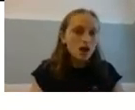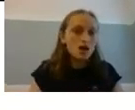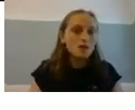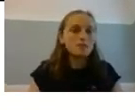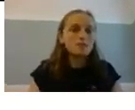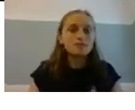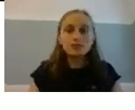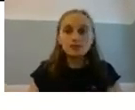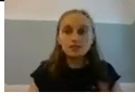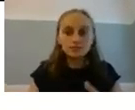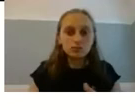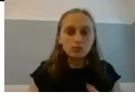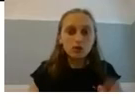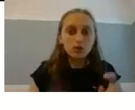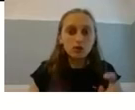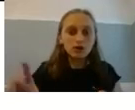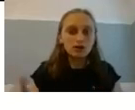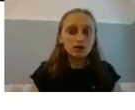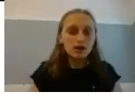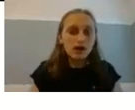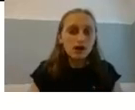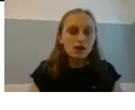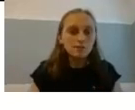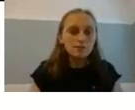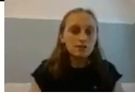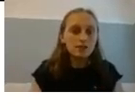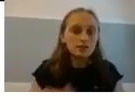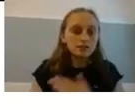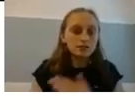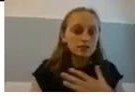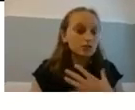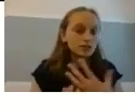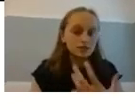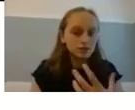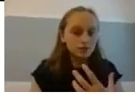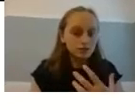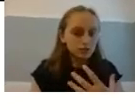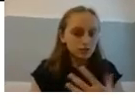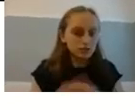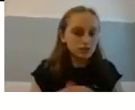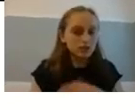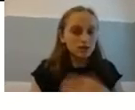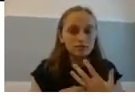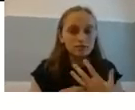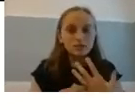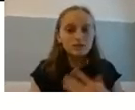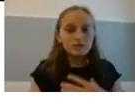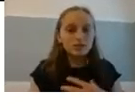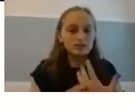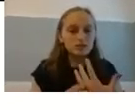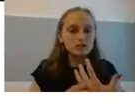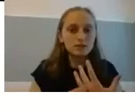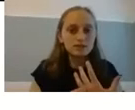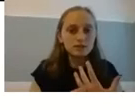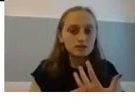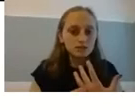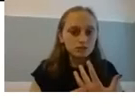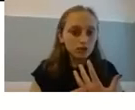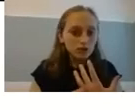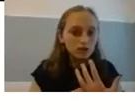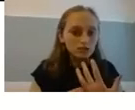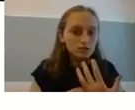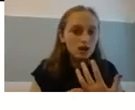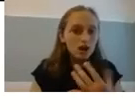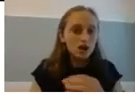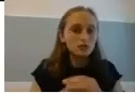for example art and so many of its forms are important material art such as paintings and